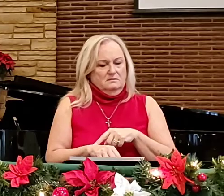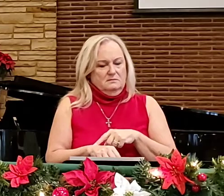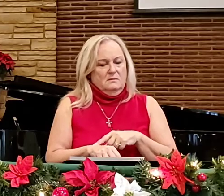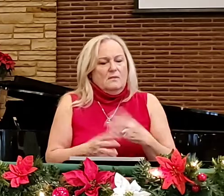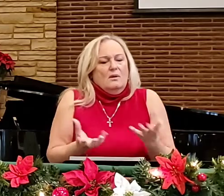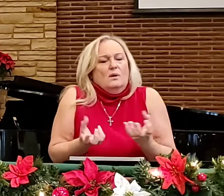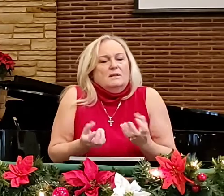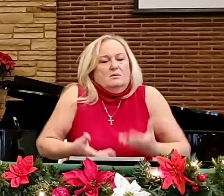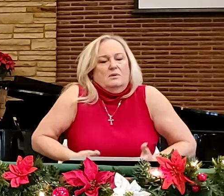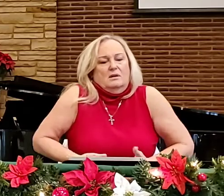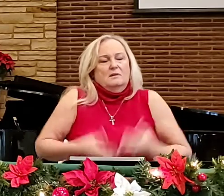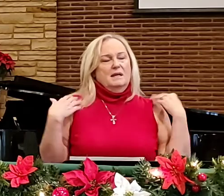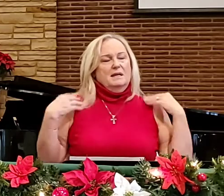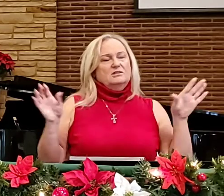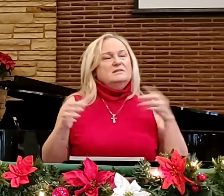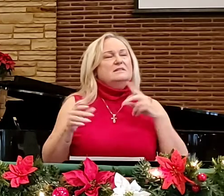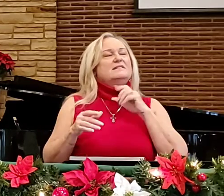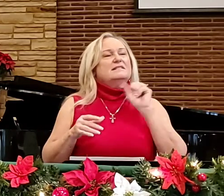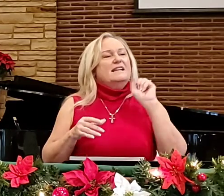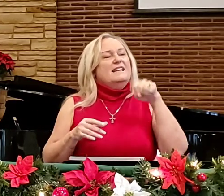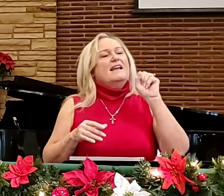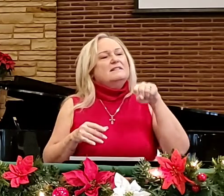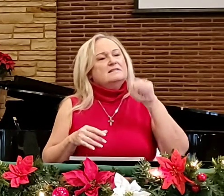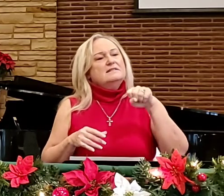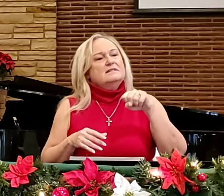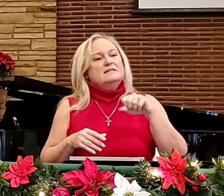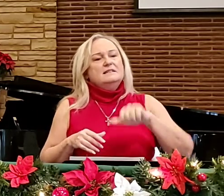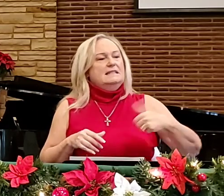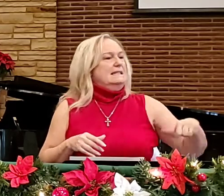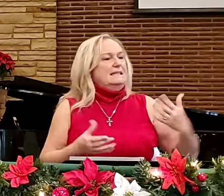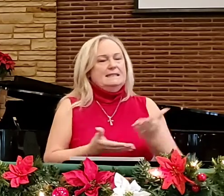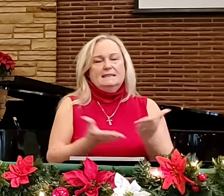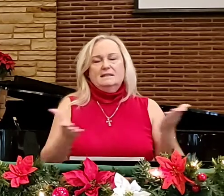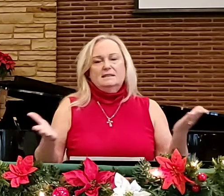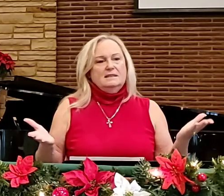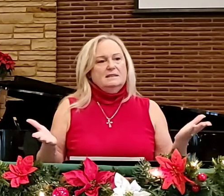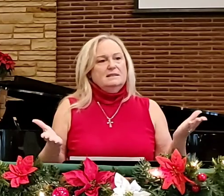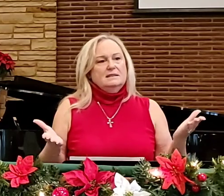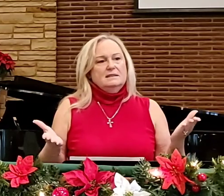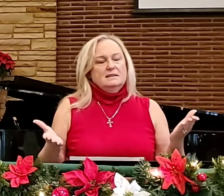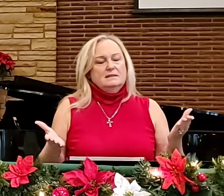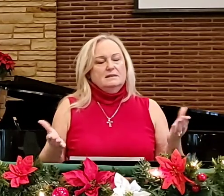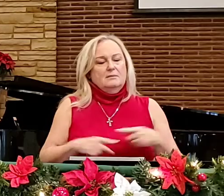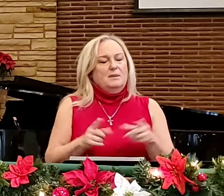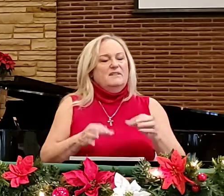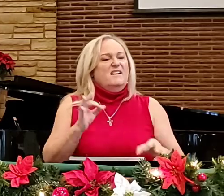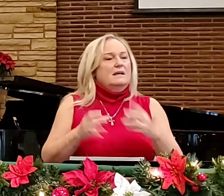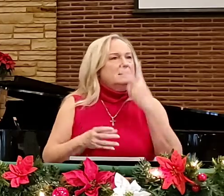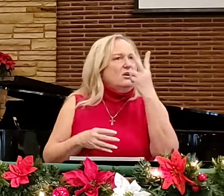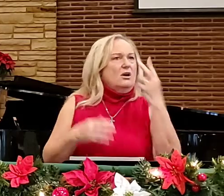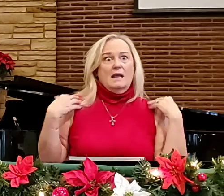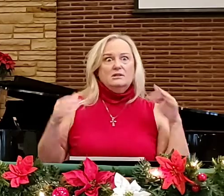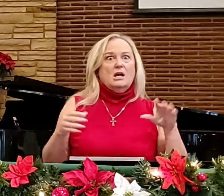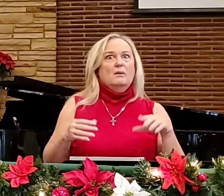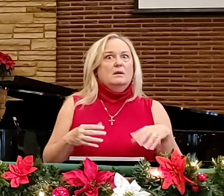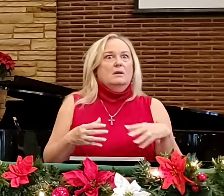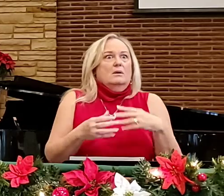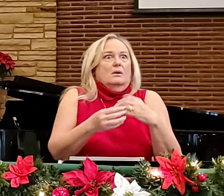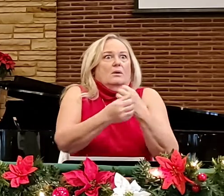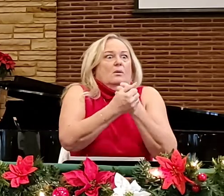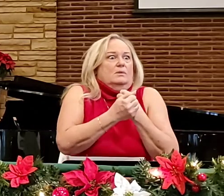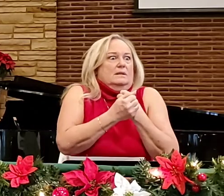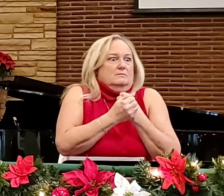I want to welcome angels and say yes to anything. But if I saw an angel, I would hold